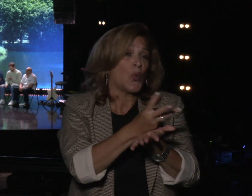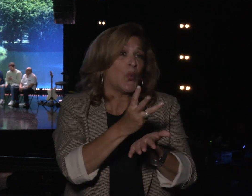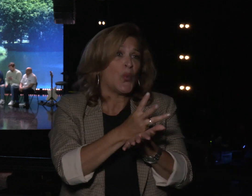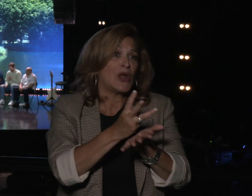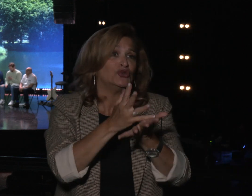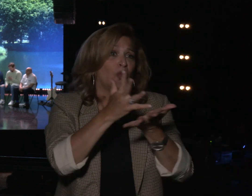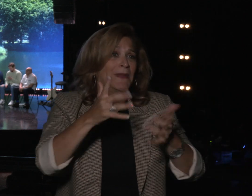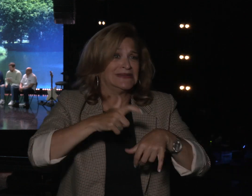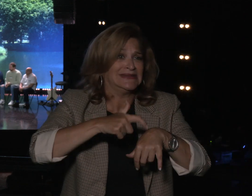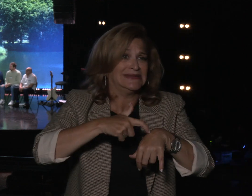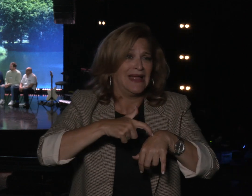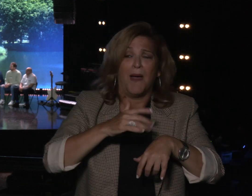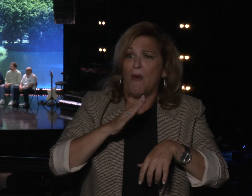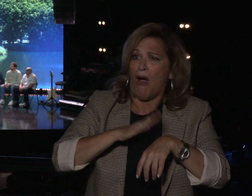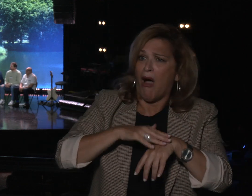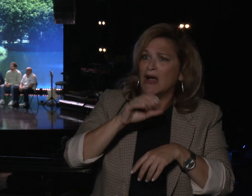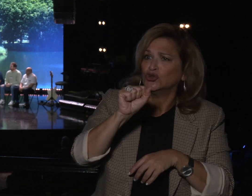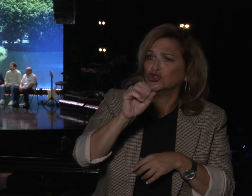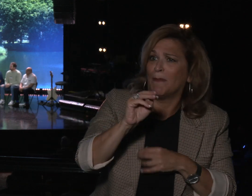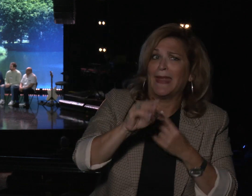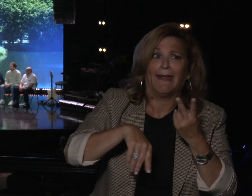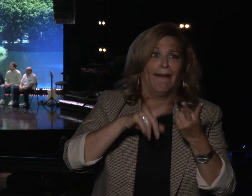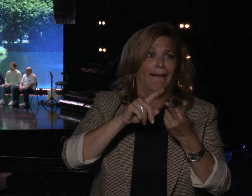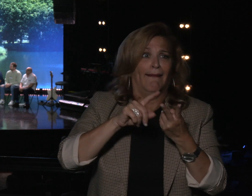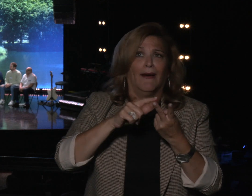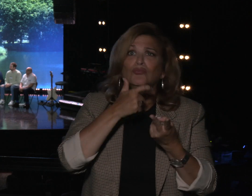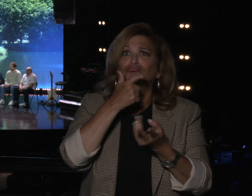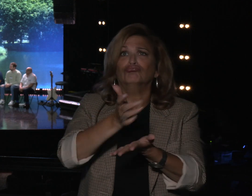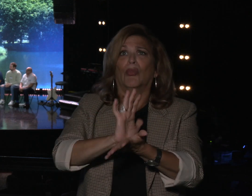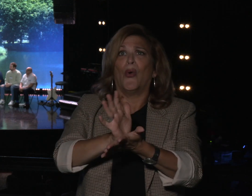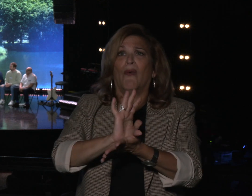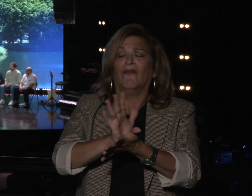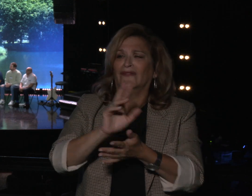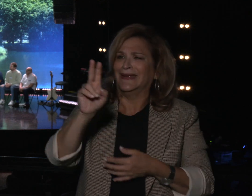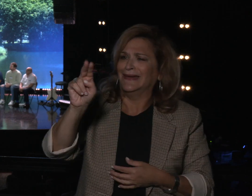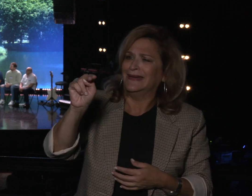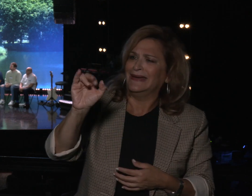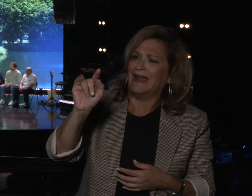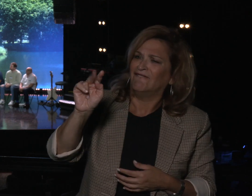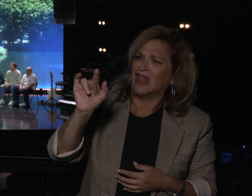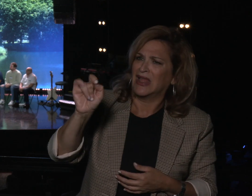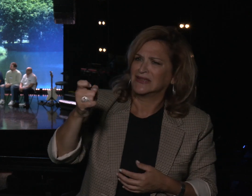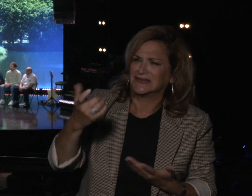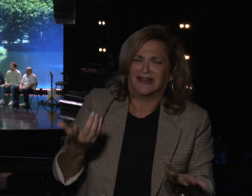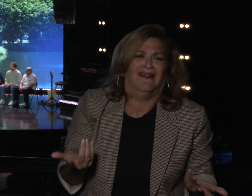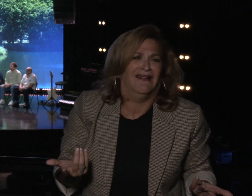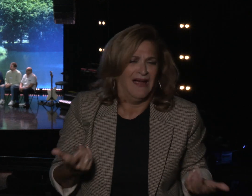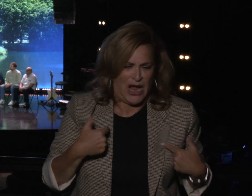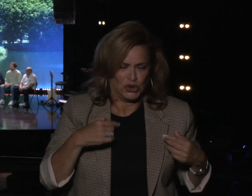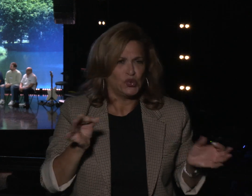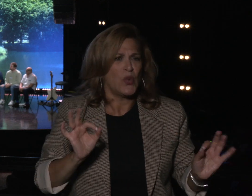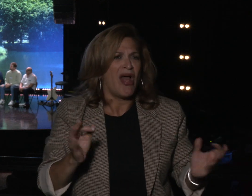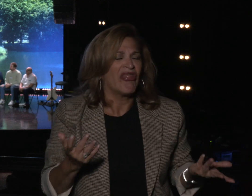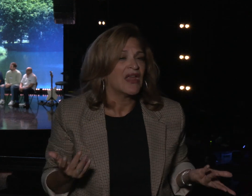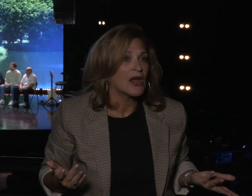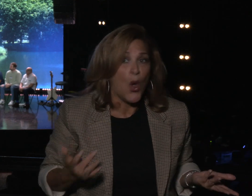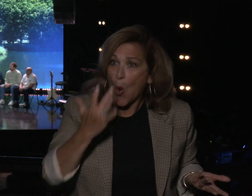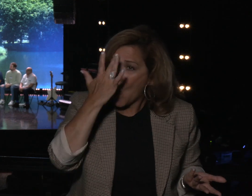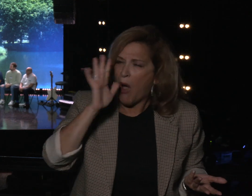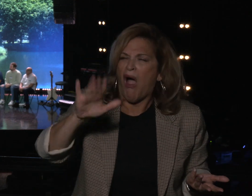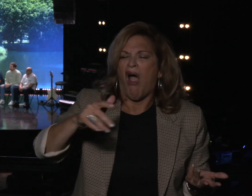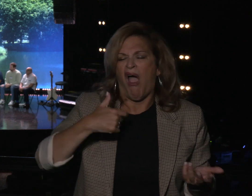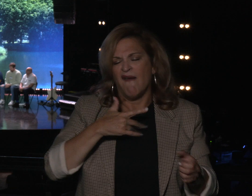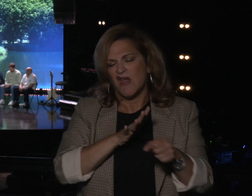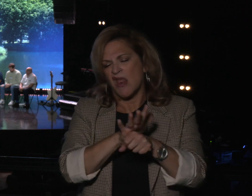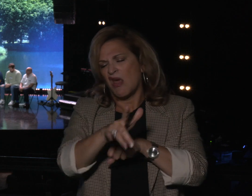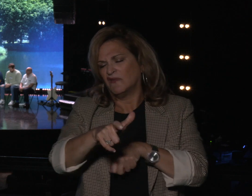on social media and Netflix and doing nothing. Because we think we have so much time